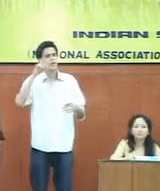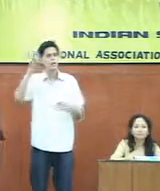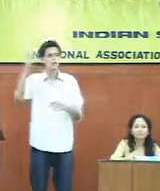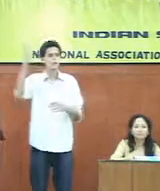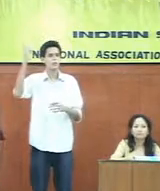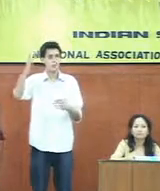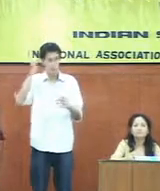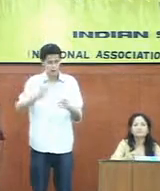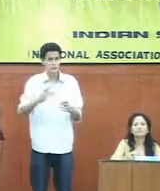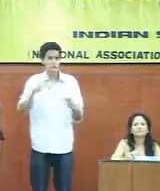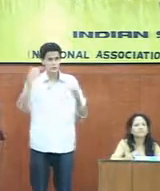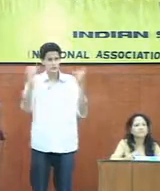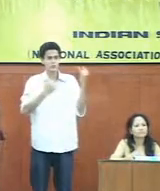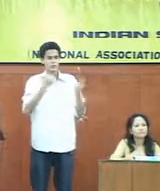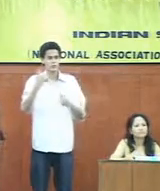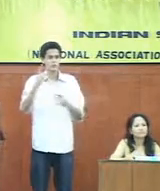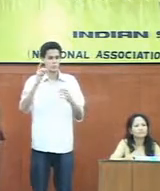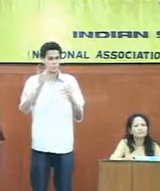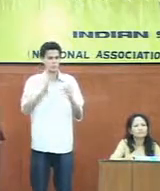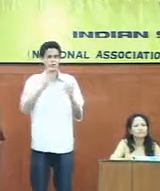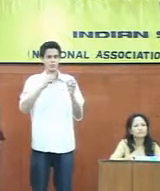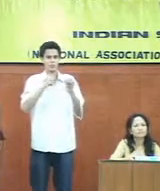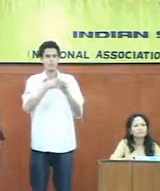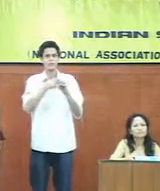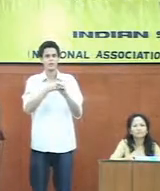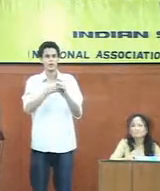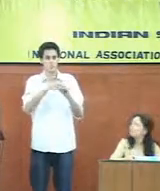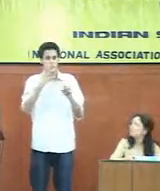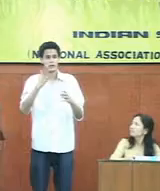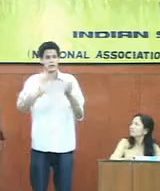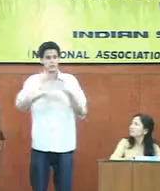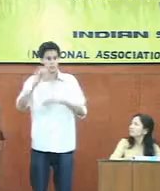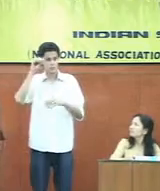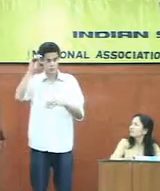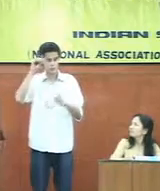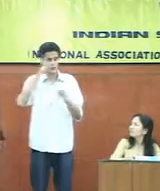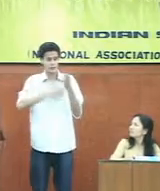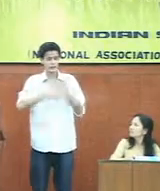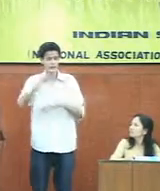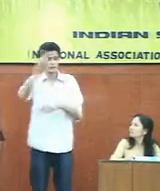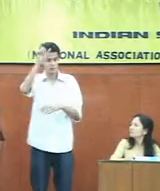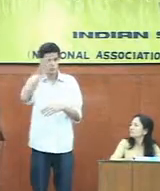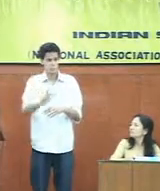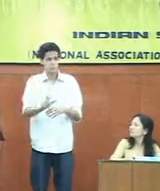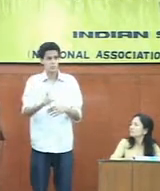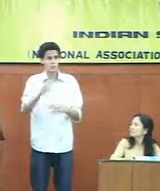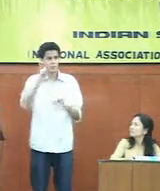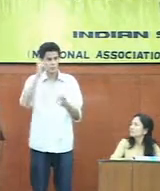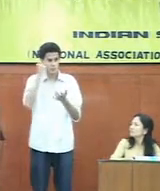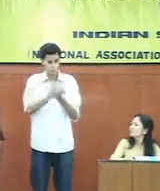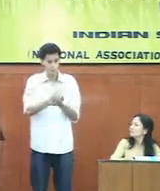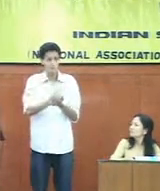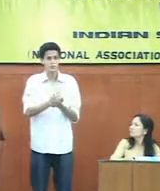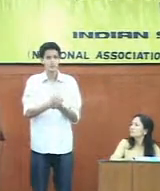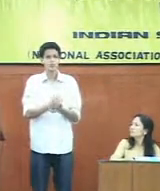of the things we must look for in the amendments to the Act, that a disabled person's share in